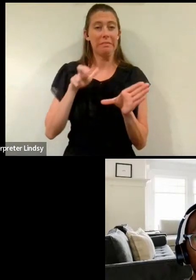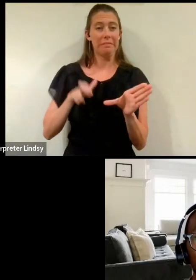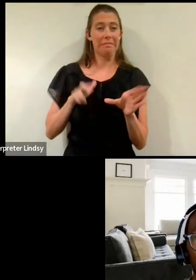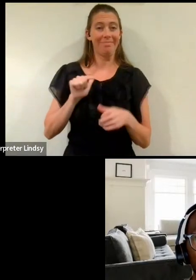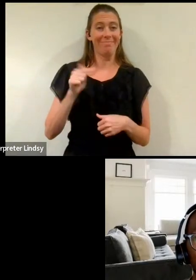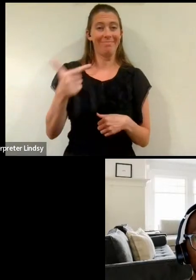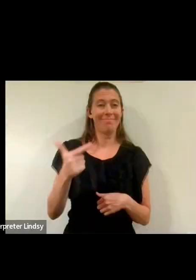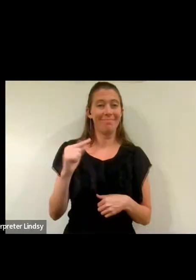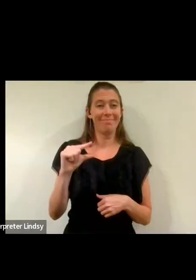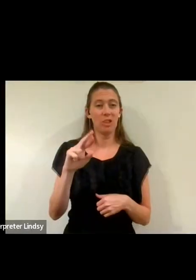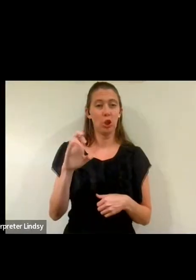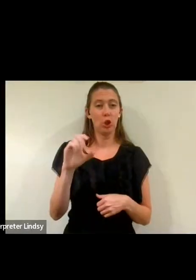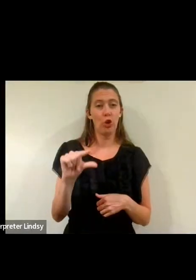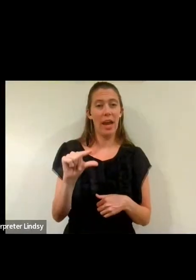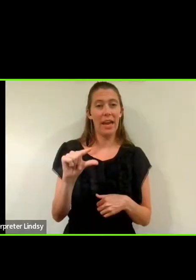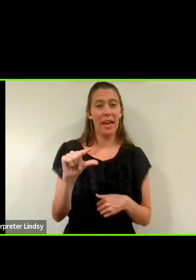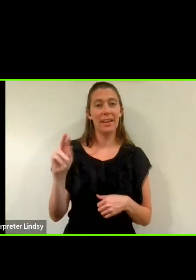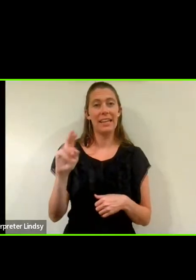Nestor.